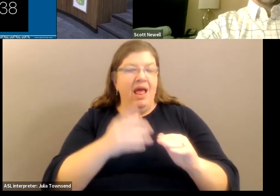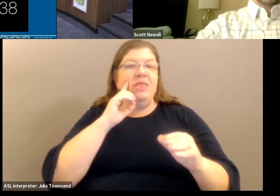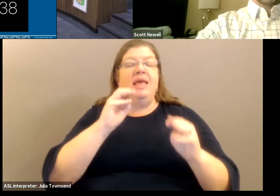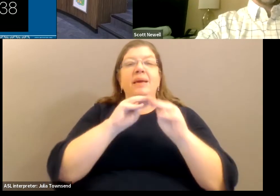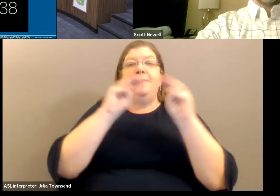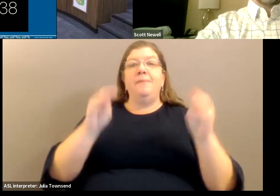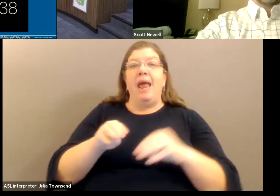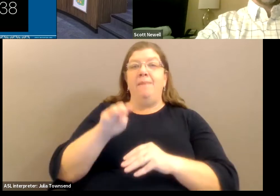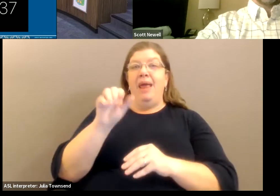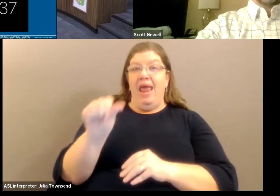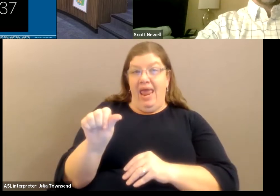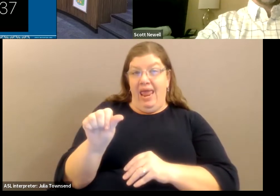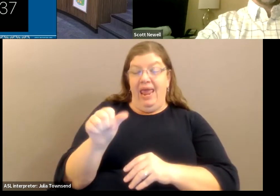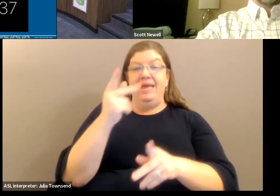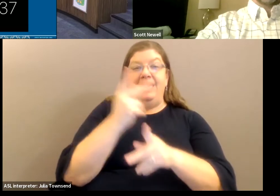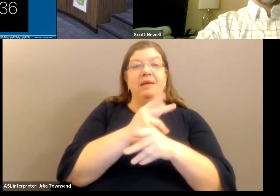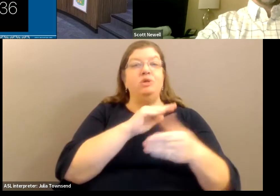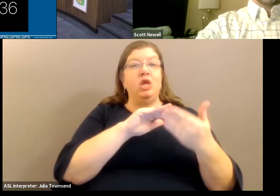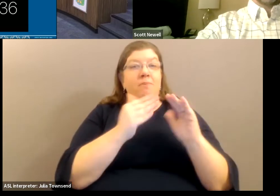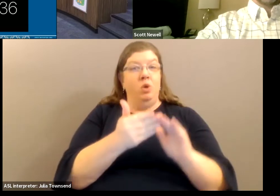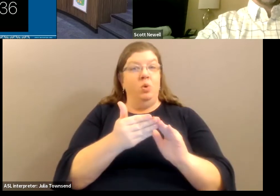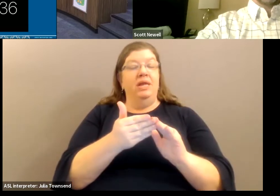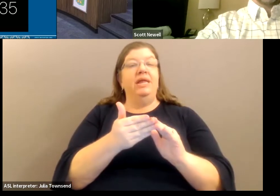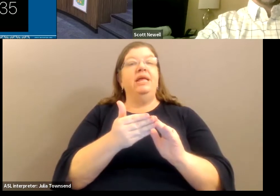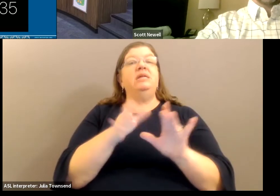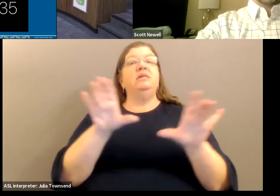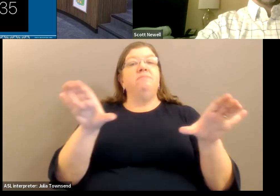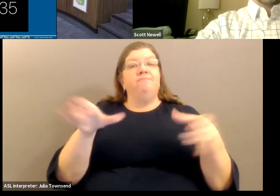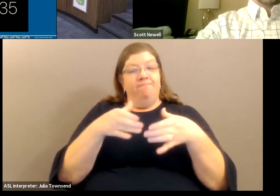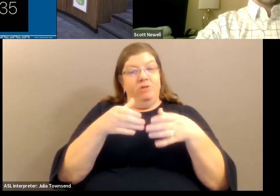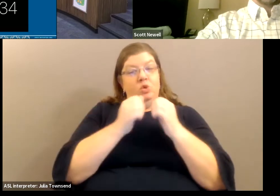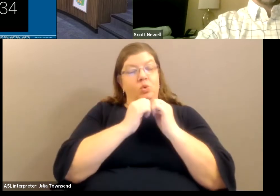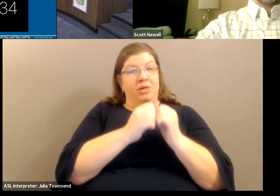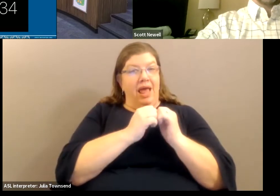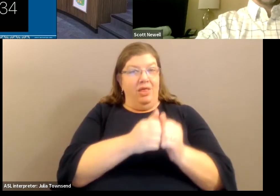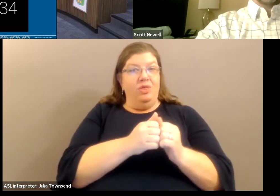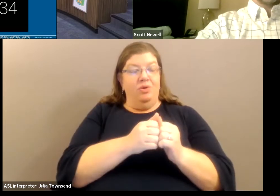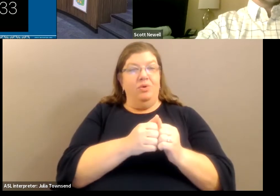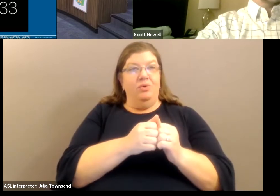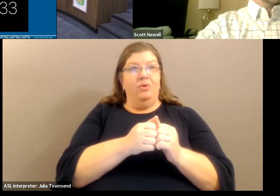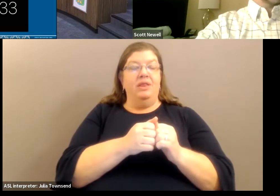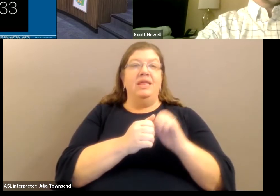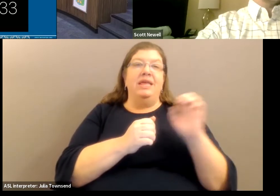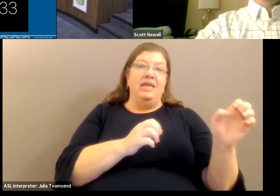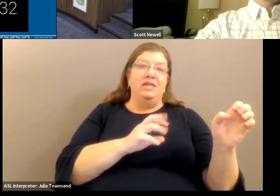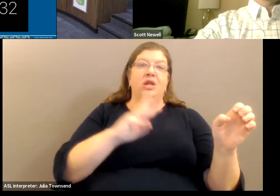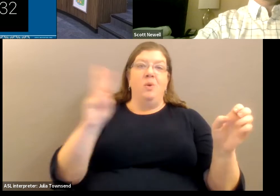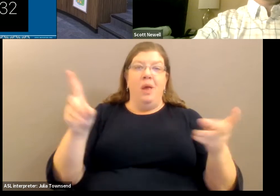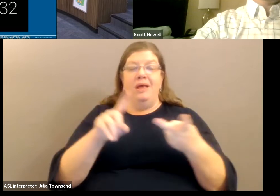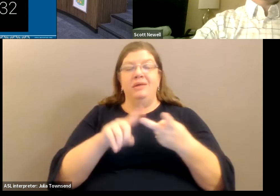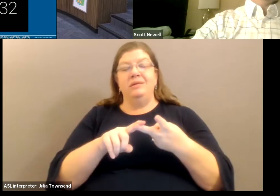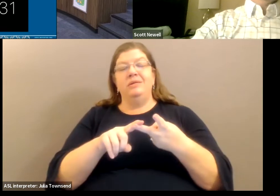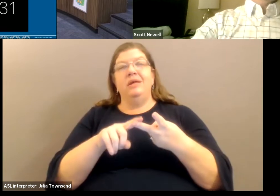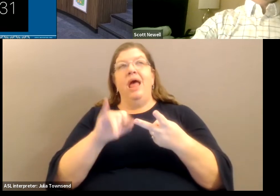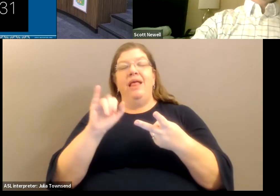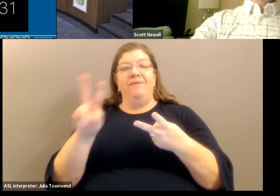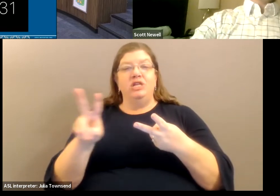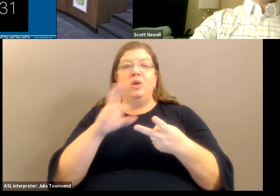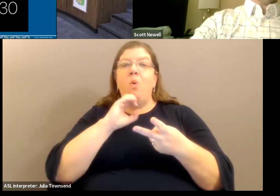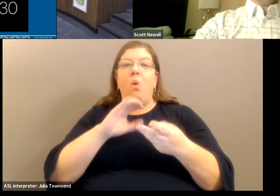A keeps communities of interest together, has been shared, East and West Side, Isla Vista, and Old Town Goleta,